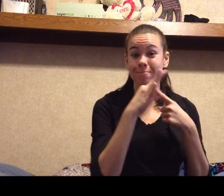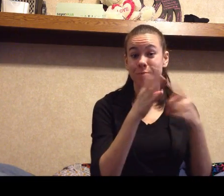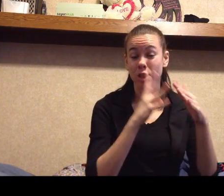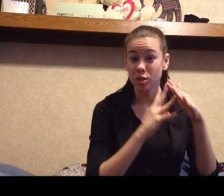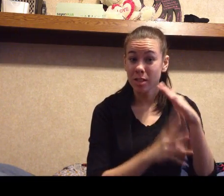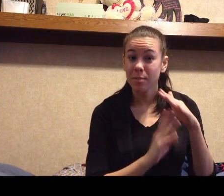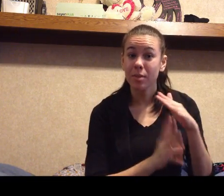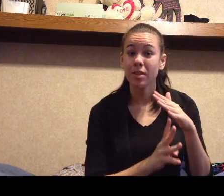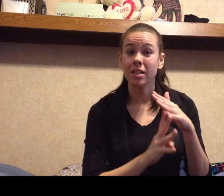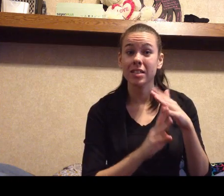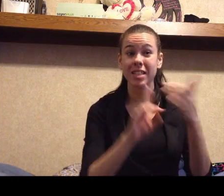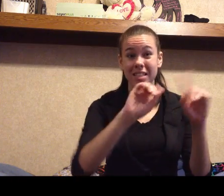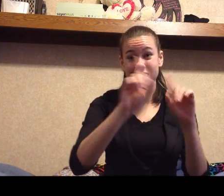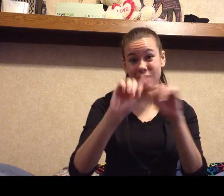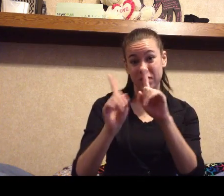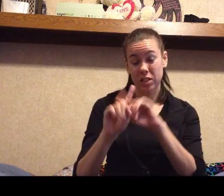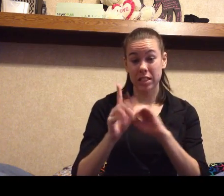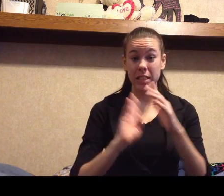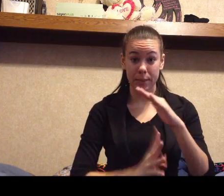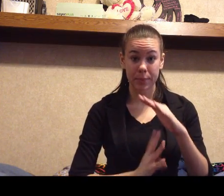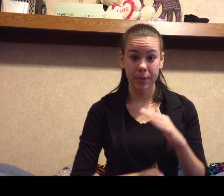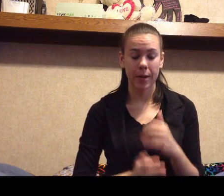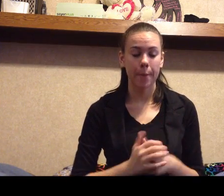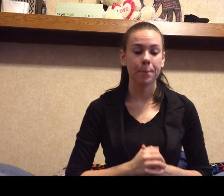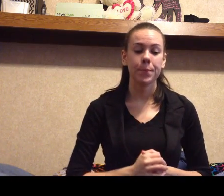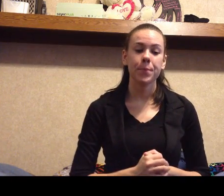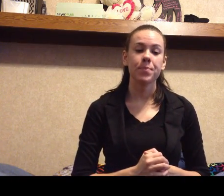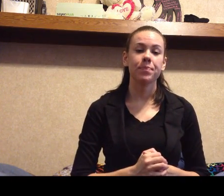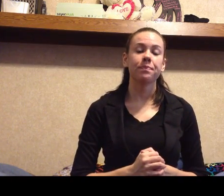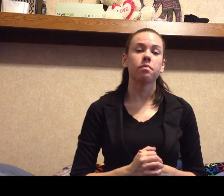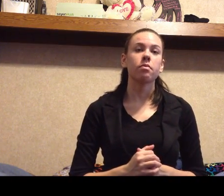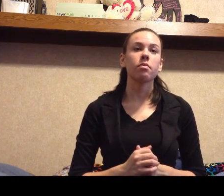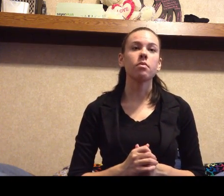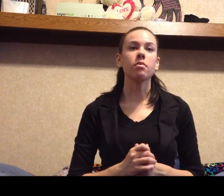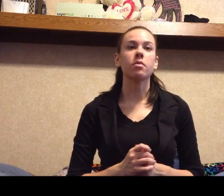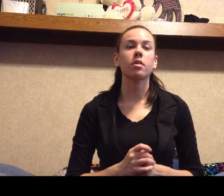immigrants. There is a detailed explanation on who can become a